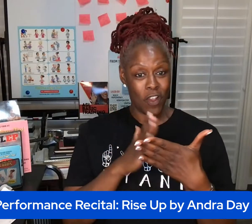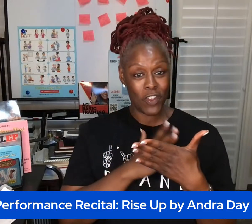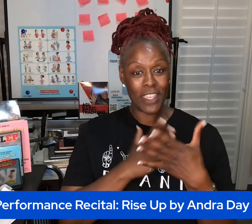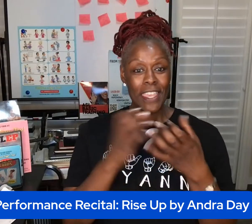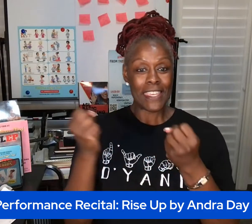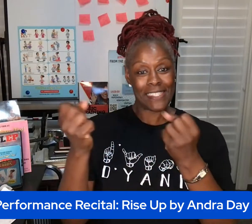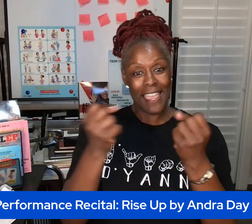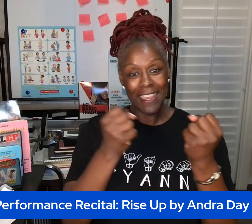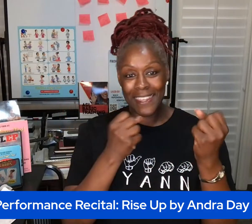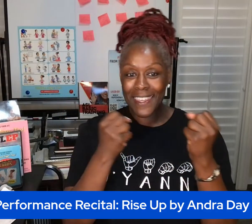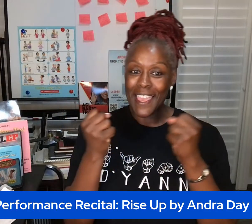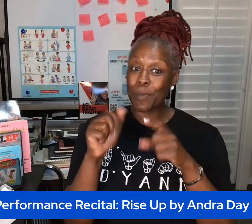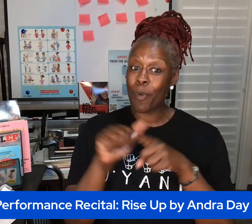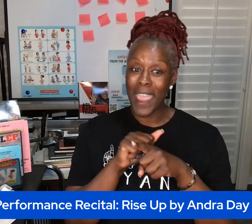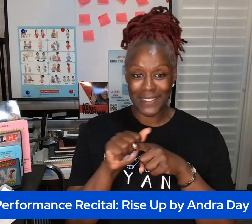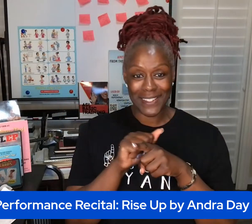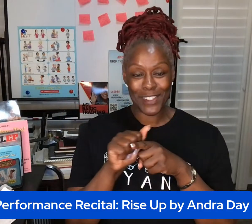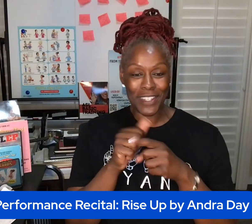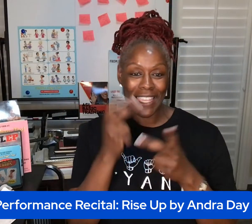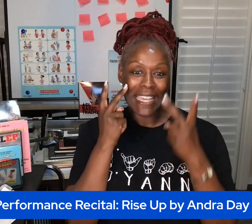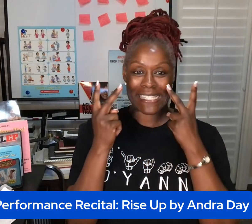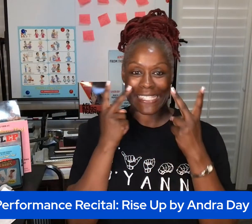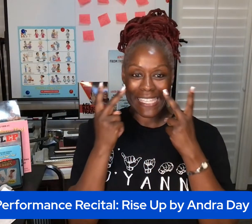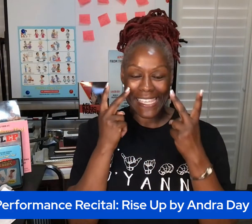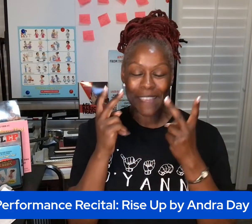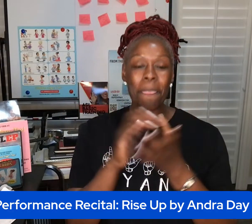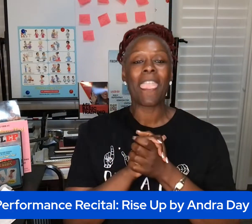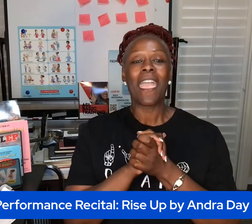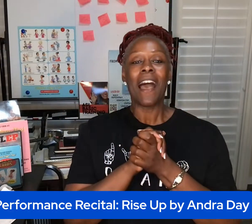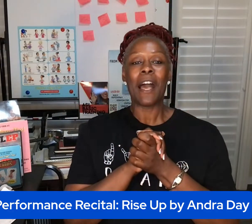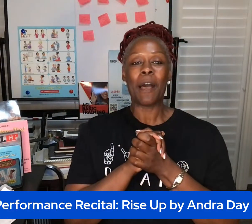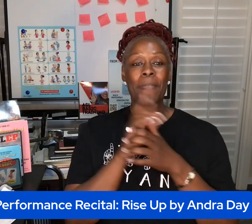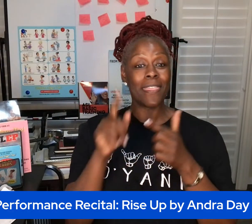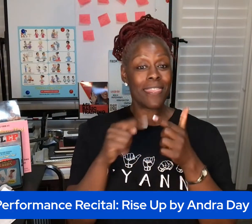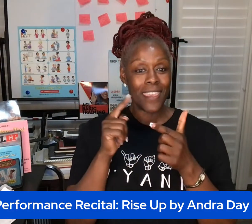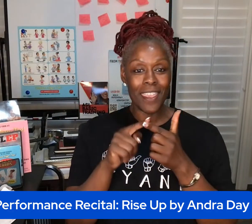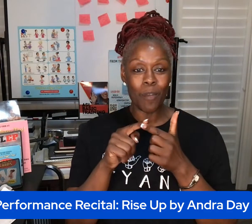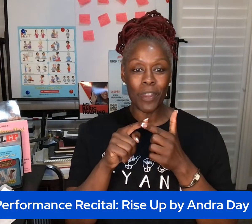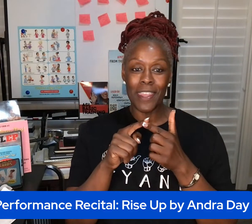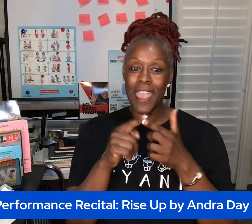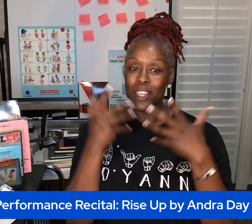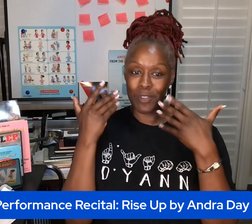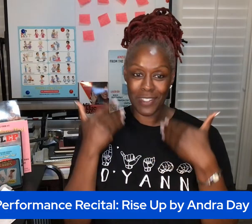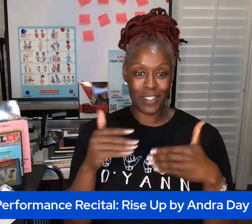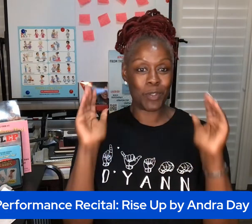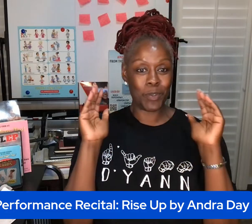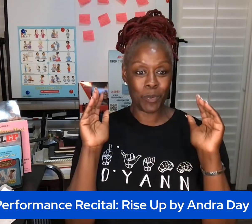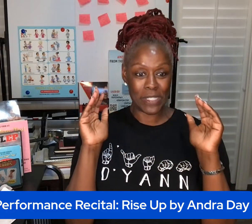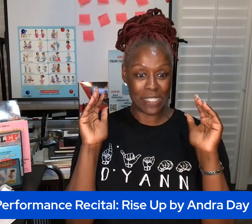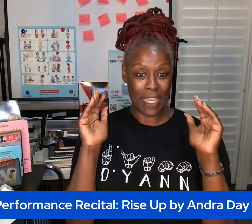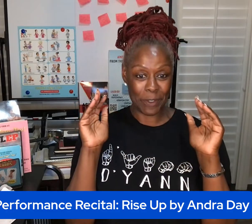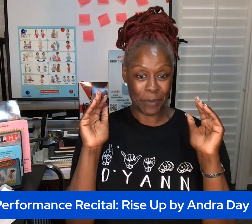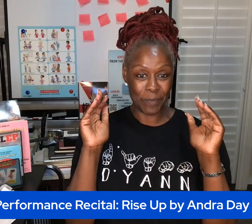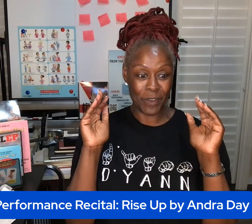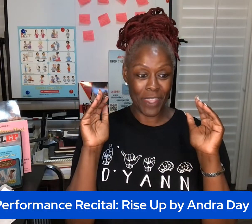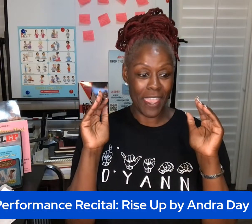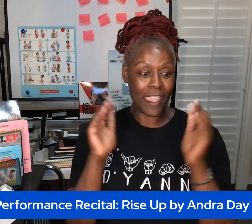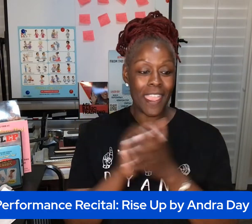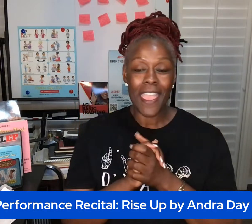song, signing it as practice so you can kind of see it. And then we're going to actually just do the recital. Okay.